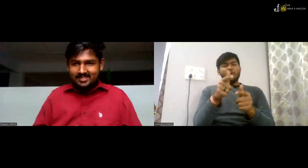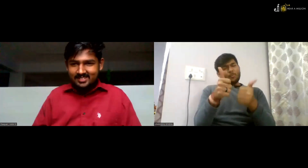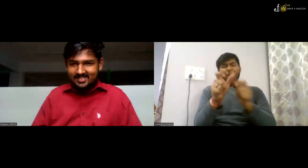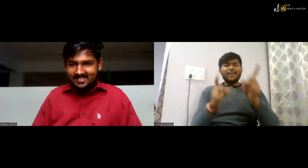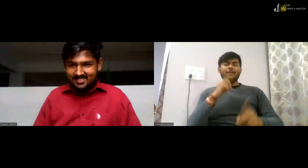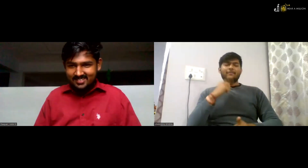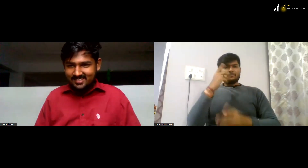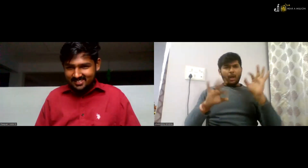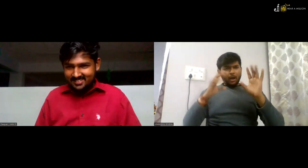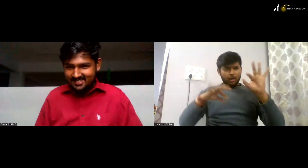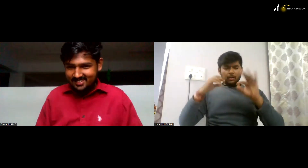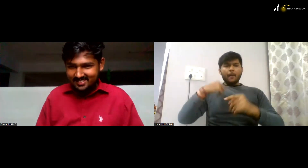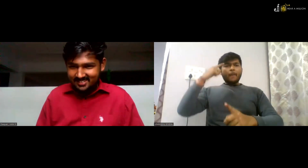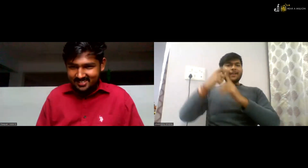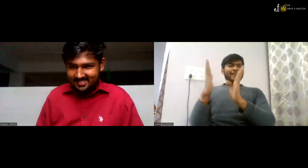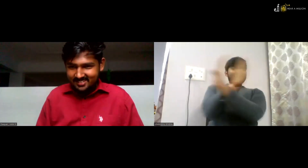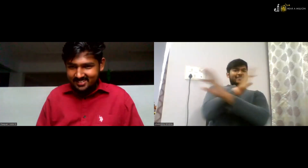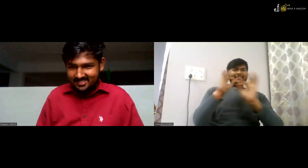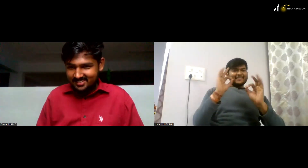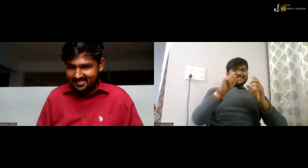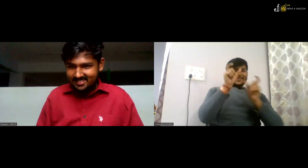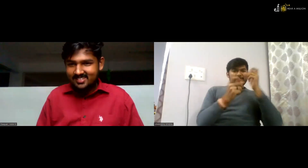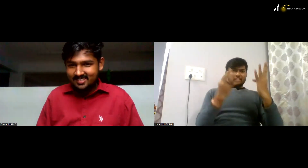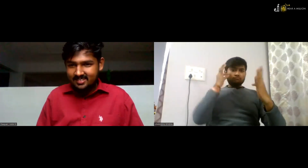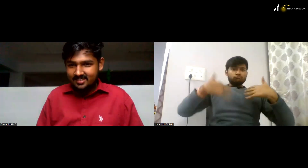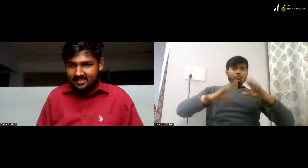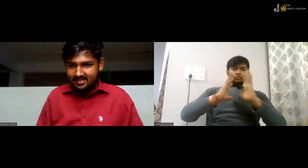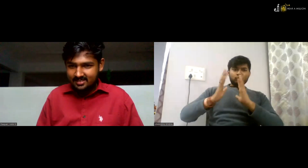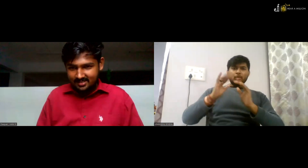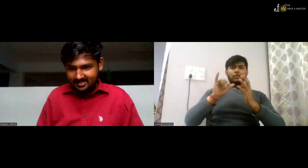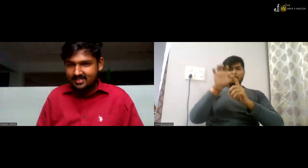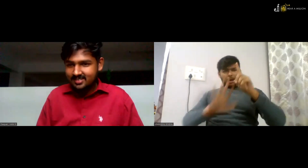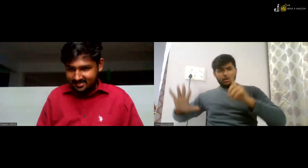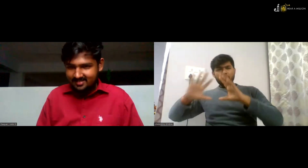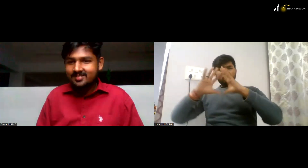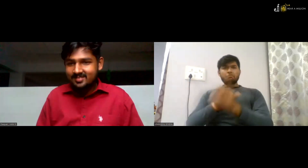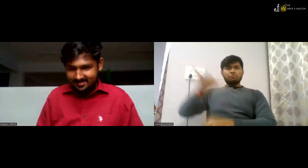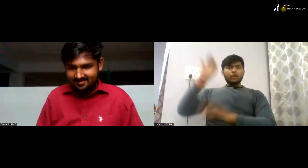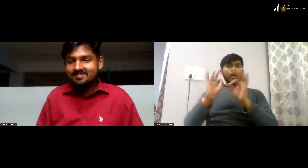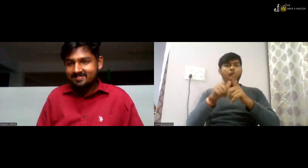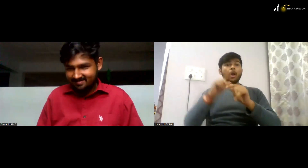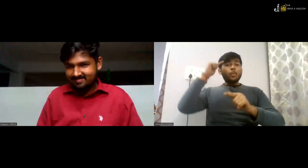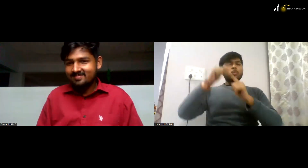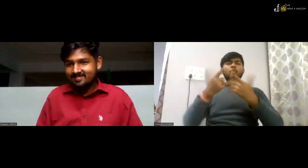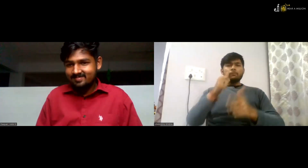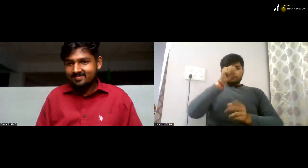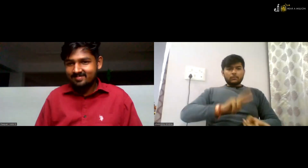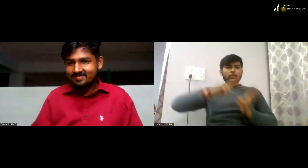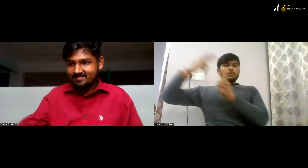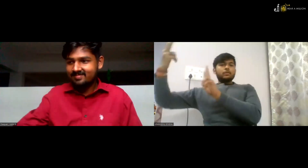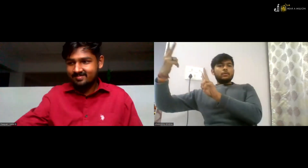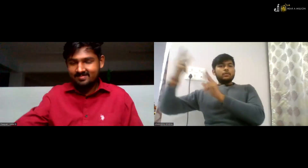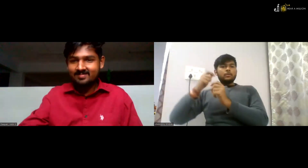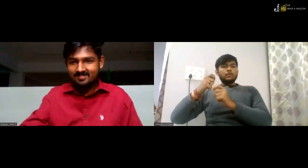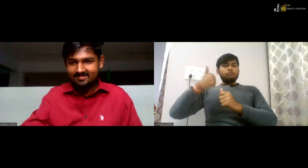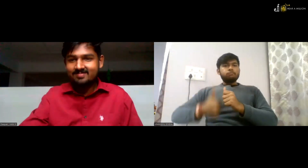later on. We are still planning. I saw that, yeah, there are people here, the travelers, but he has traveled to Western